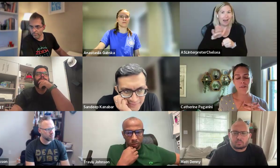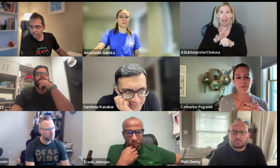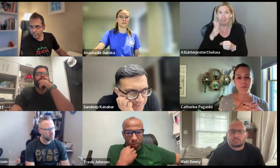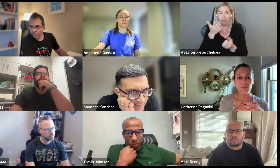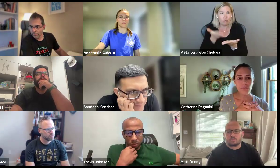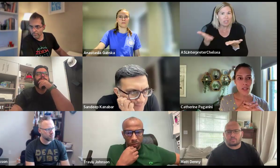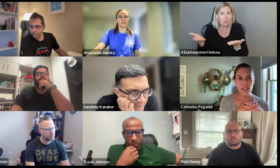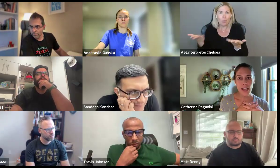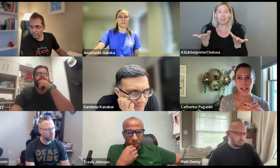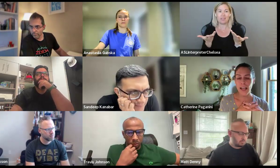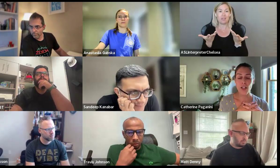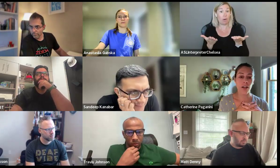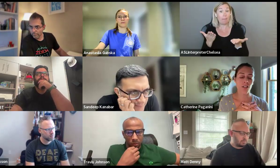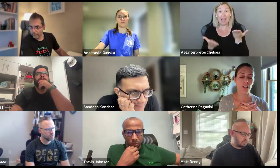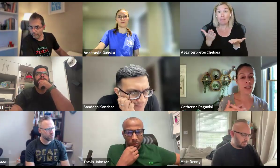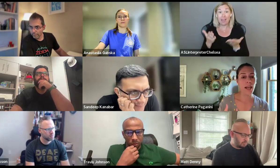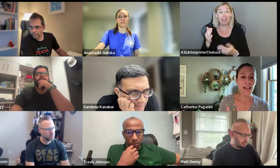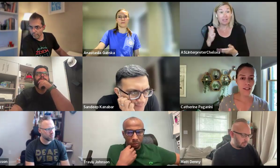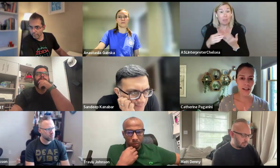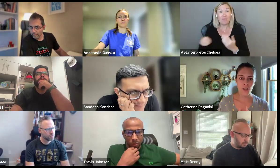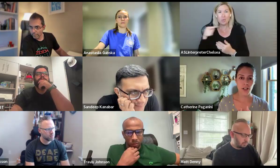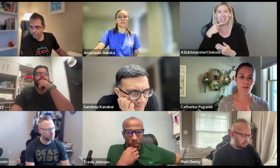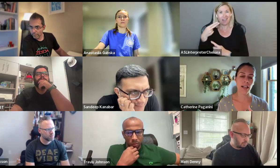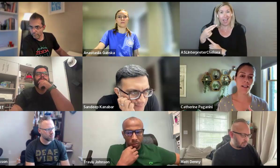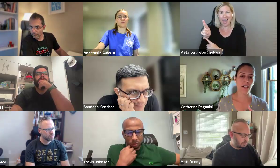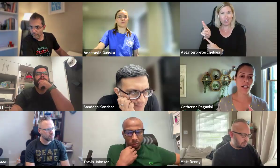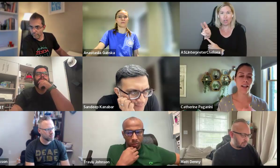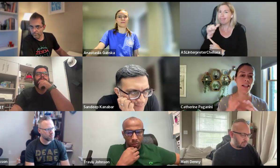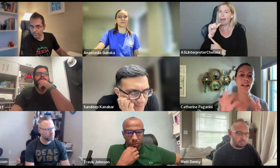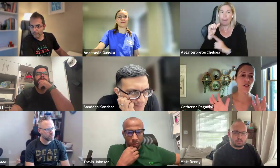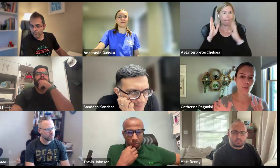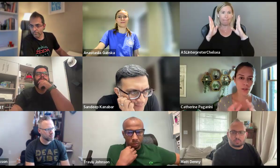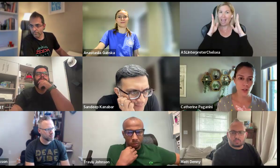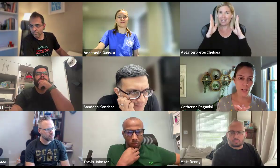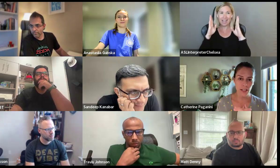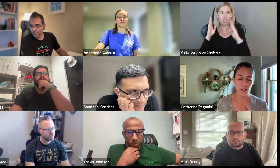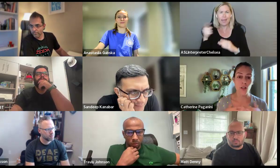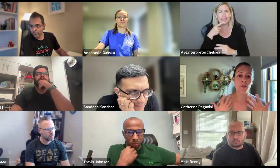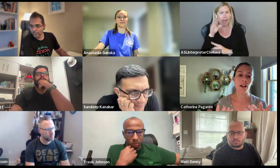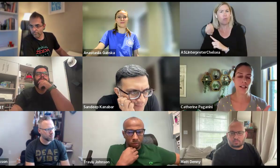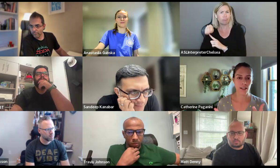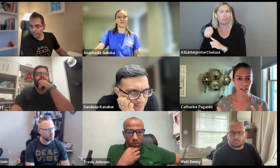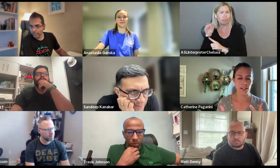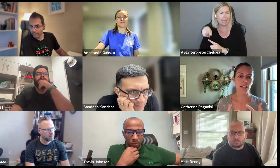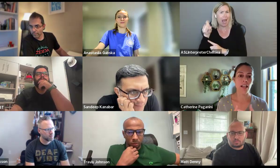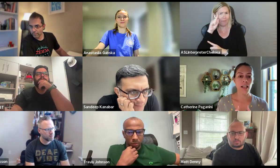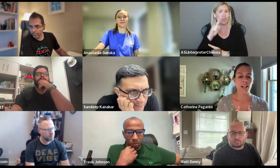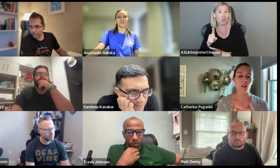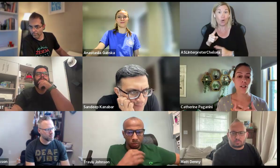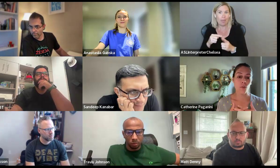have said that HR is not really paying attention, right? They're like, oh, yeah, sure, we'll do it. And then you don't find the things. And so I just